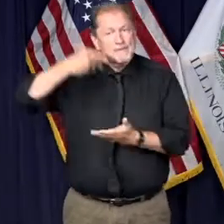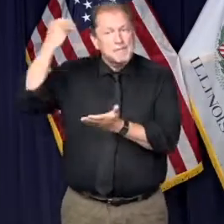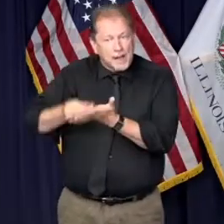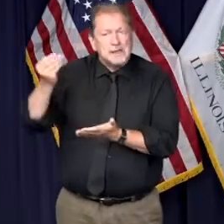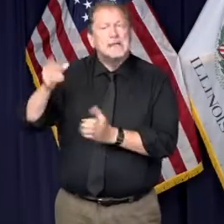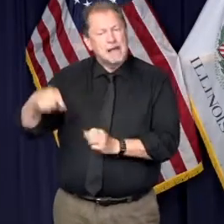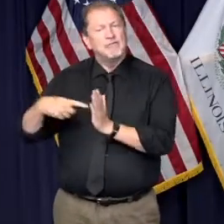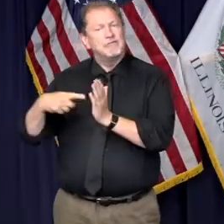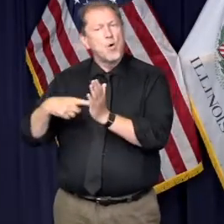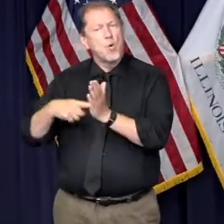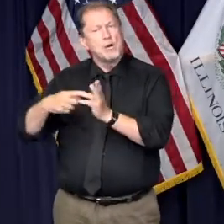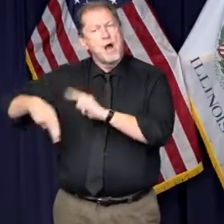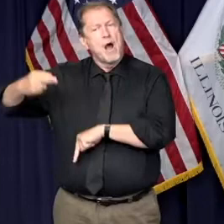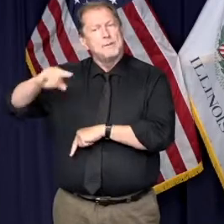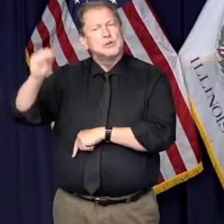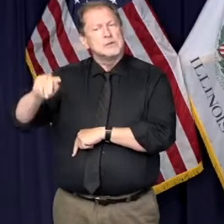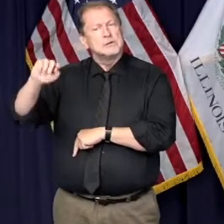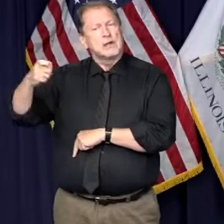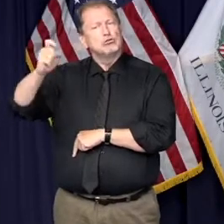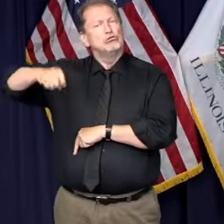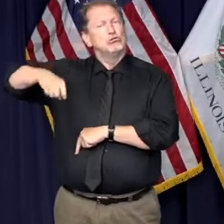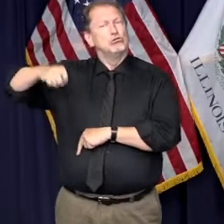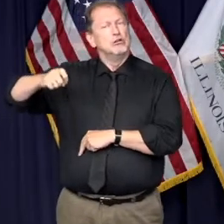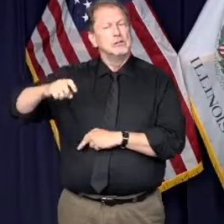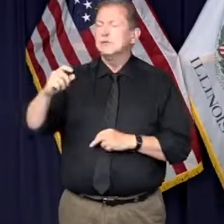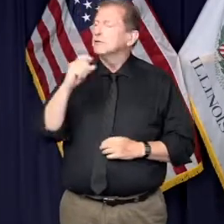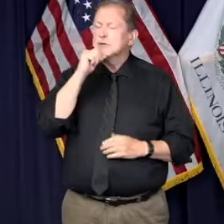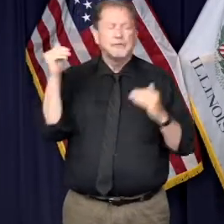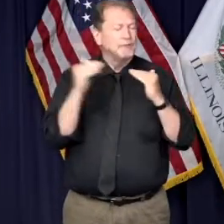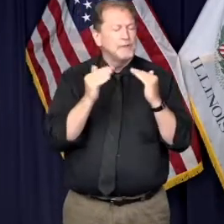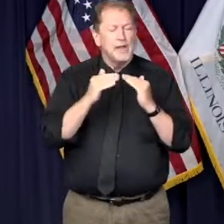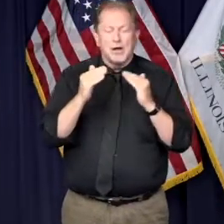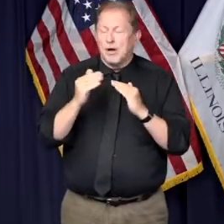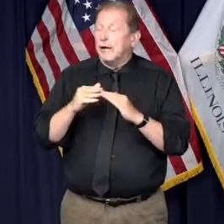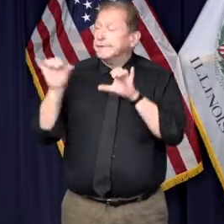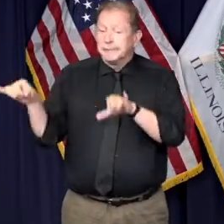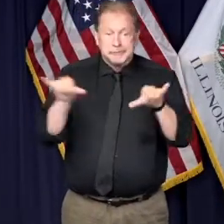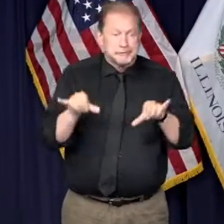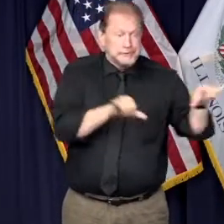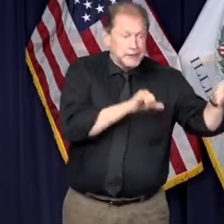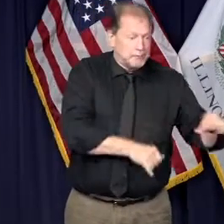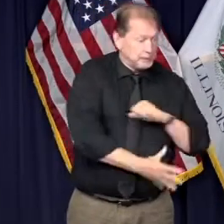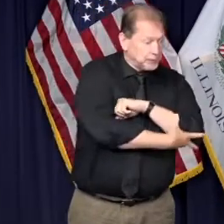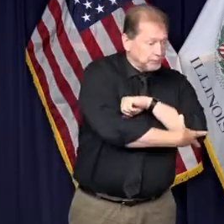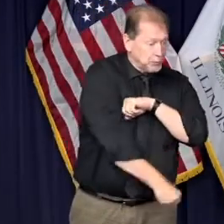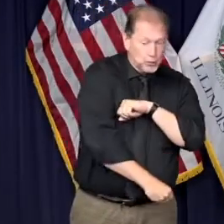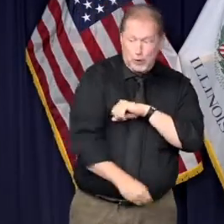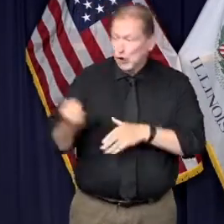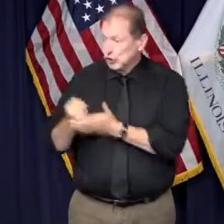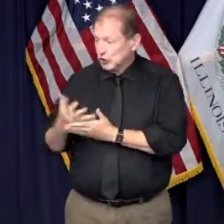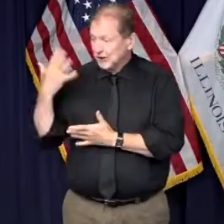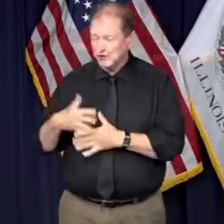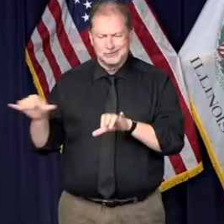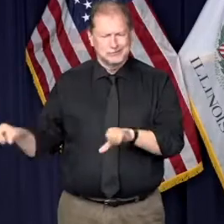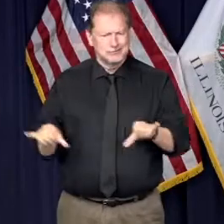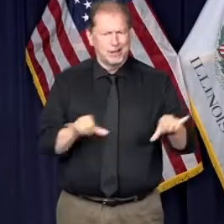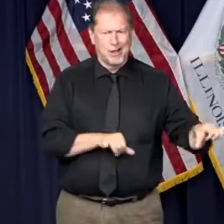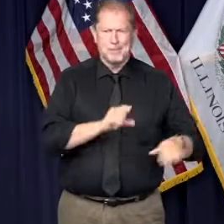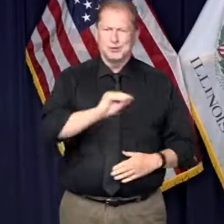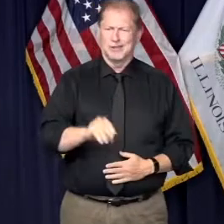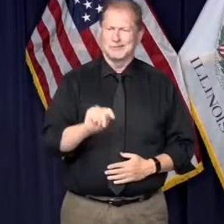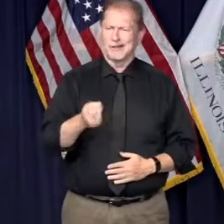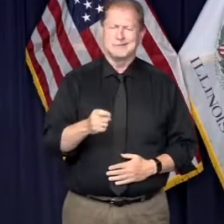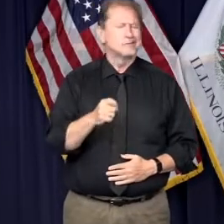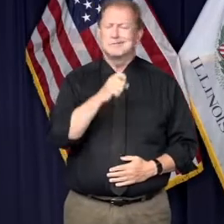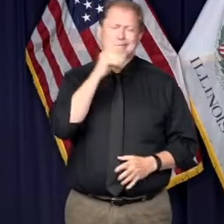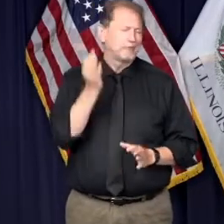class. That's not fair. There ought to be a higher rate for people who are millionaires and billionaires, and there ought to be a lower rate